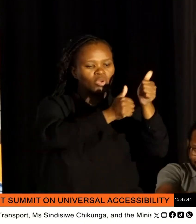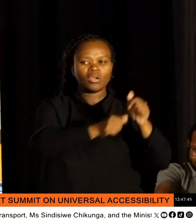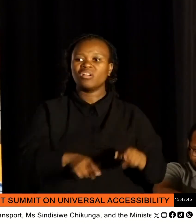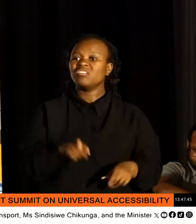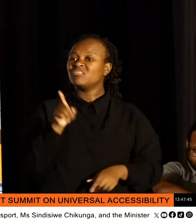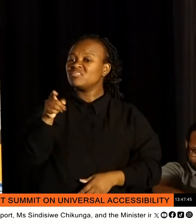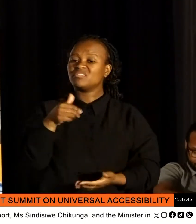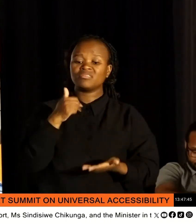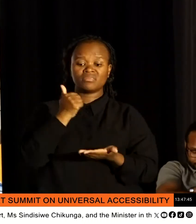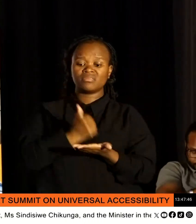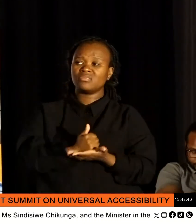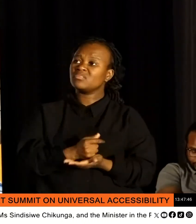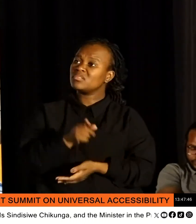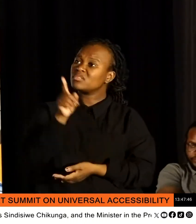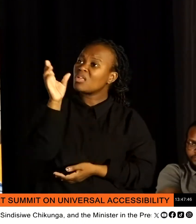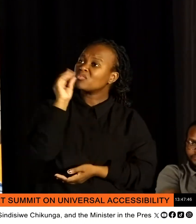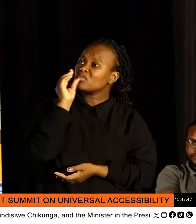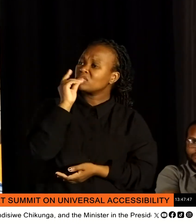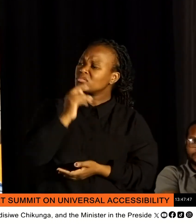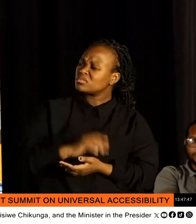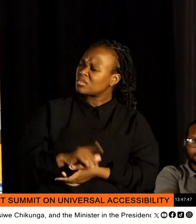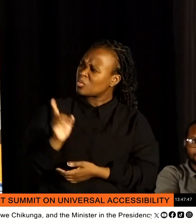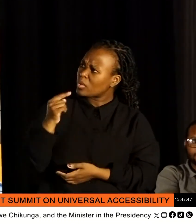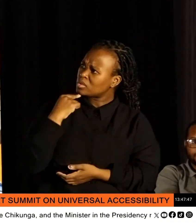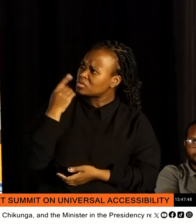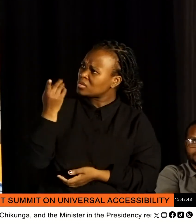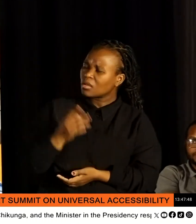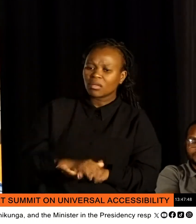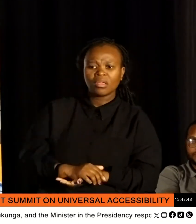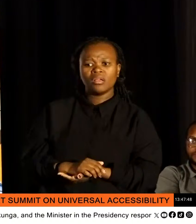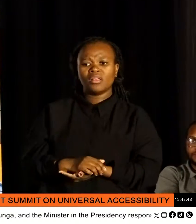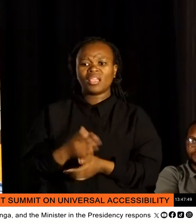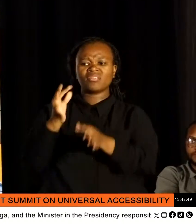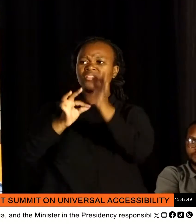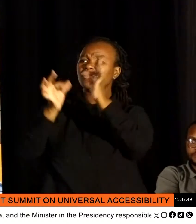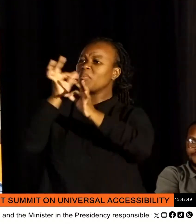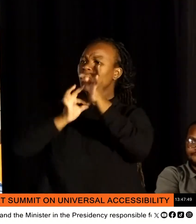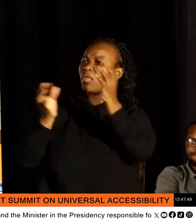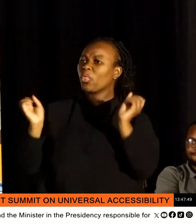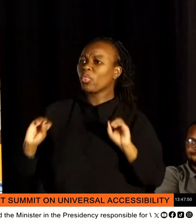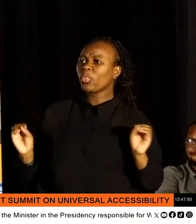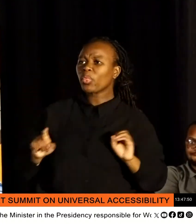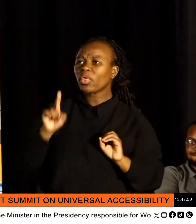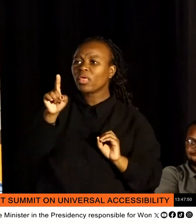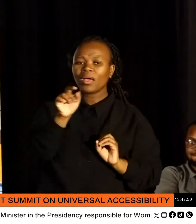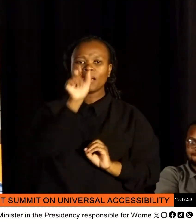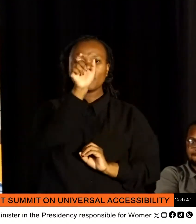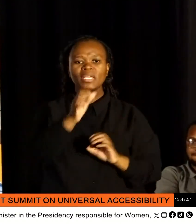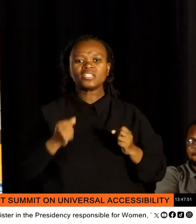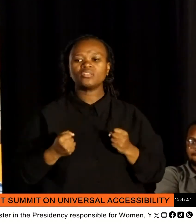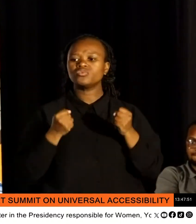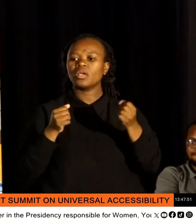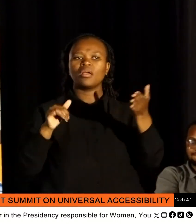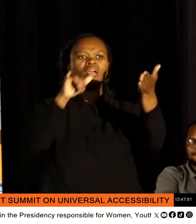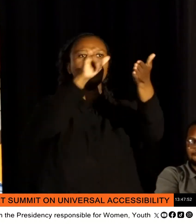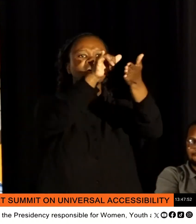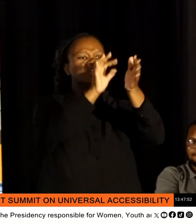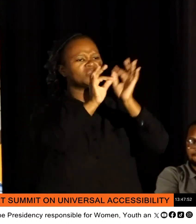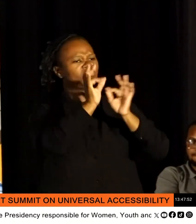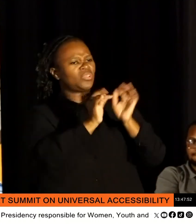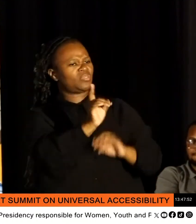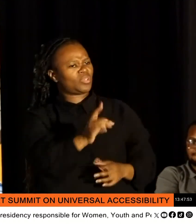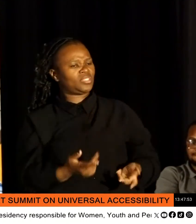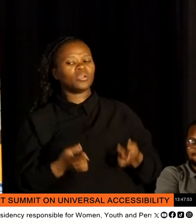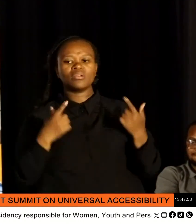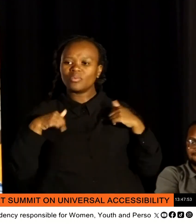there wondering, what are they saying? What is happening? No one can explain to you what the pilot is announcing. So we need those measures to be in